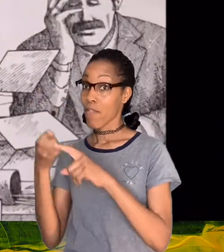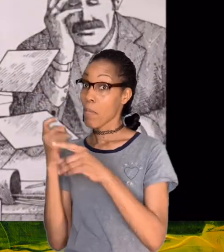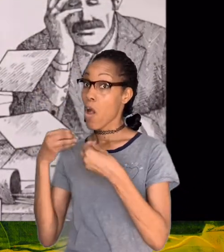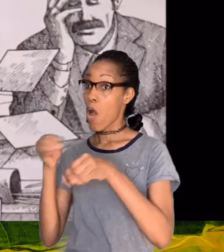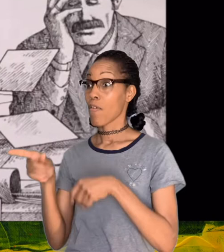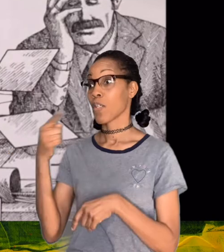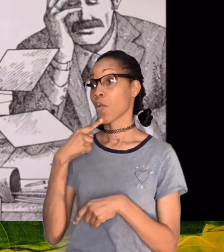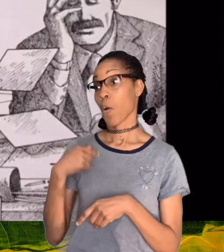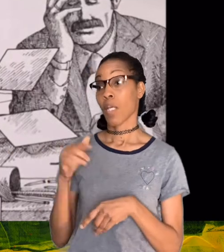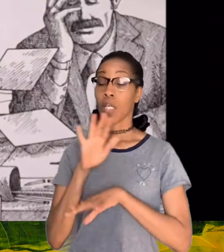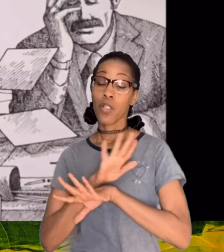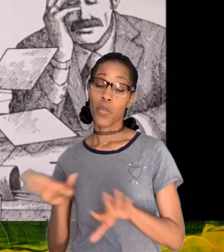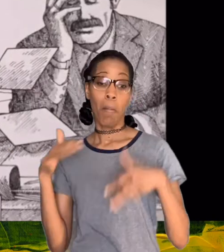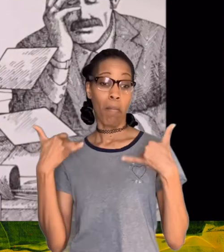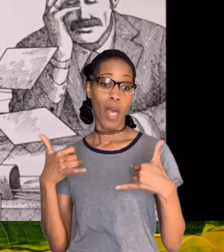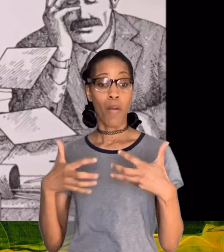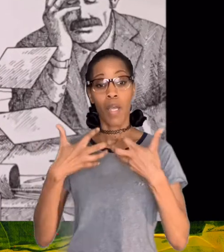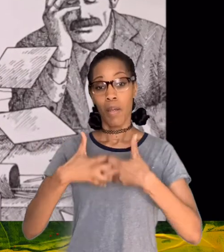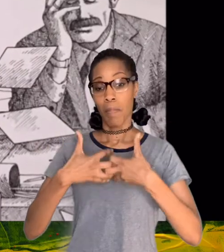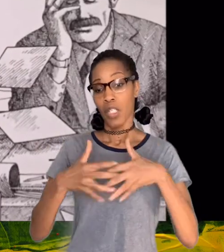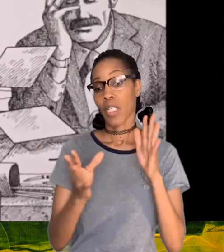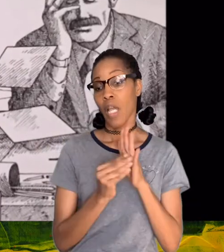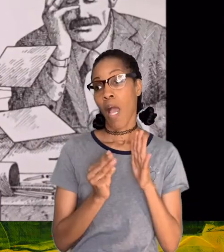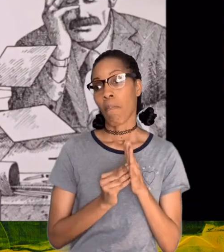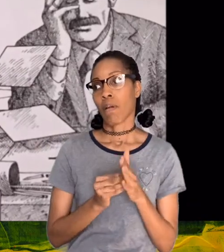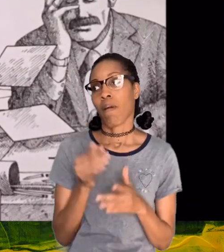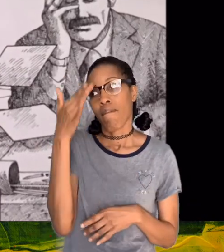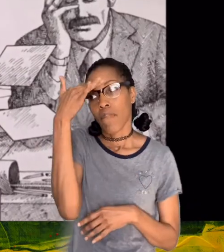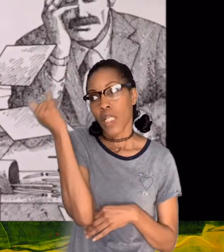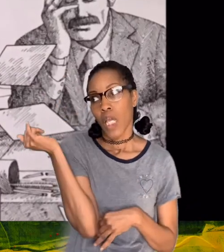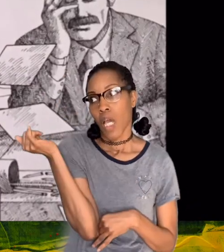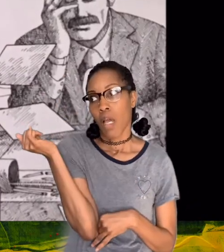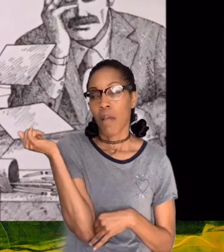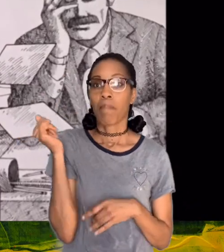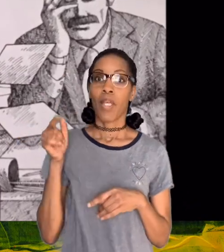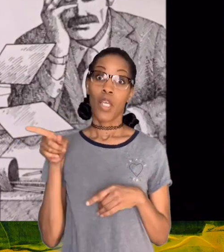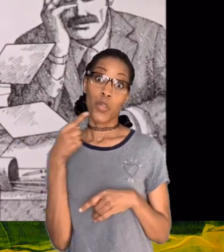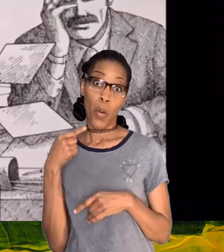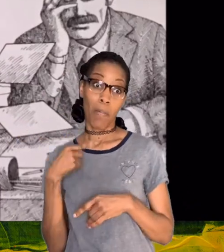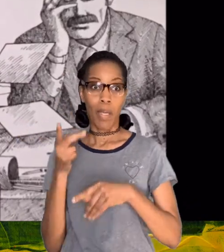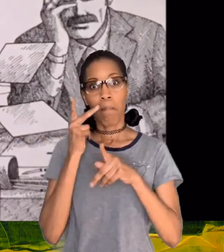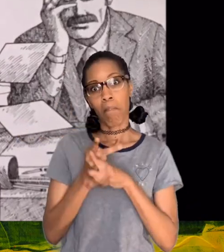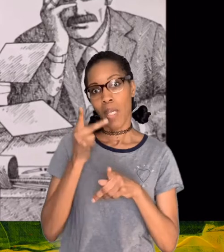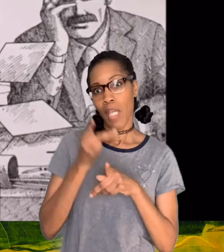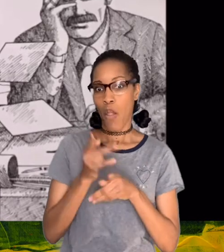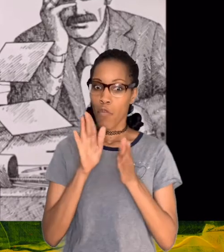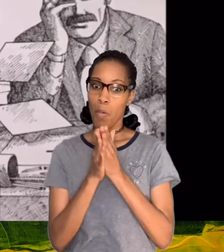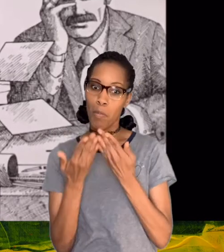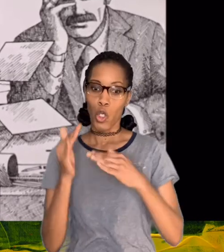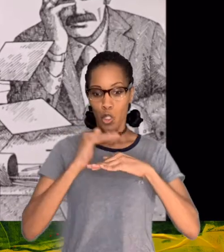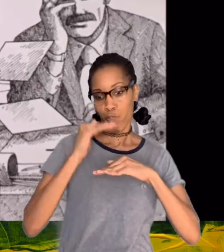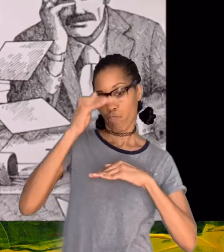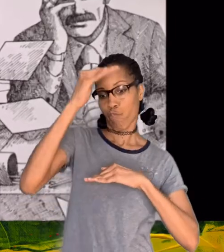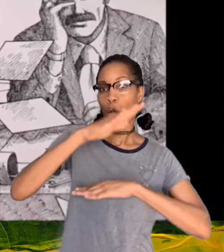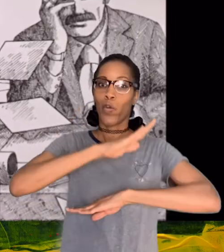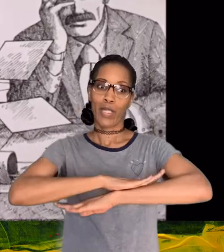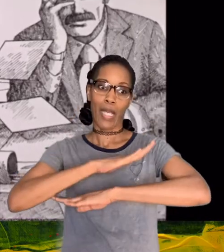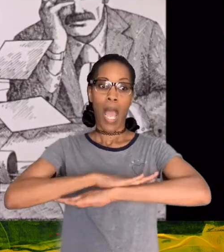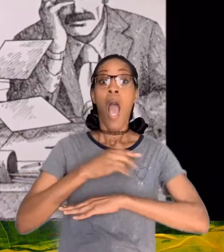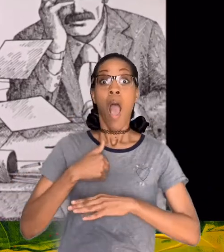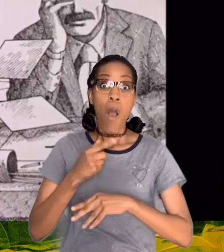"We're all sold out." They made me buy plain old white ones. But they can't make